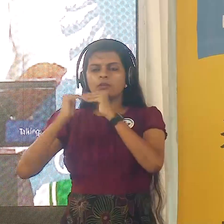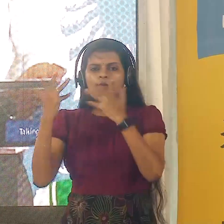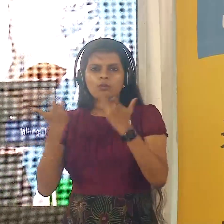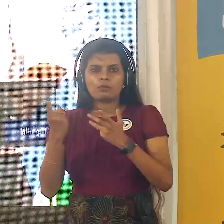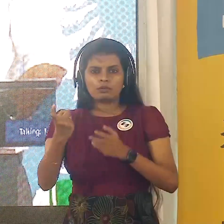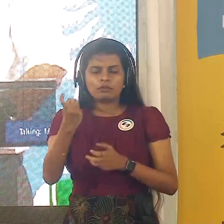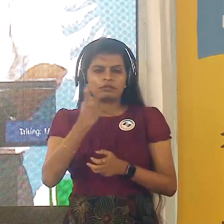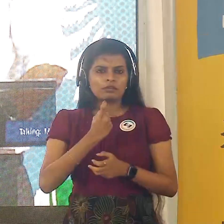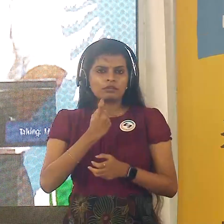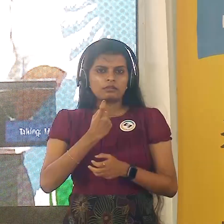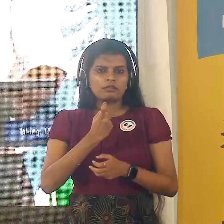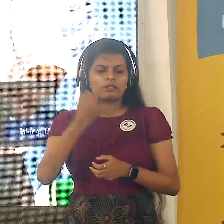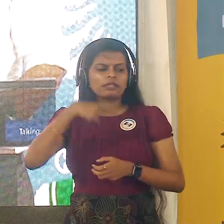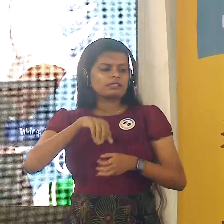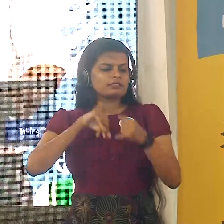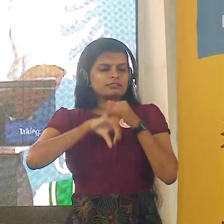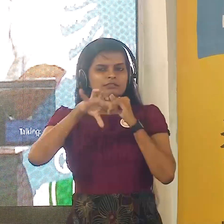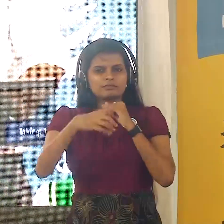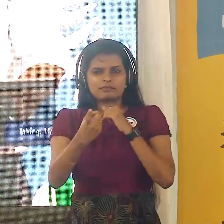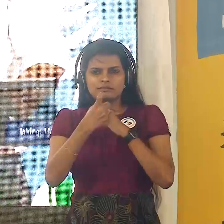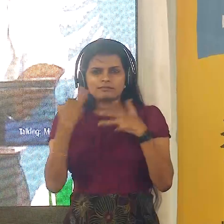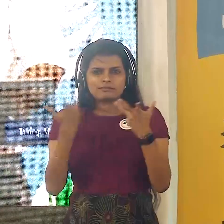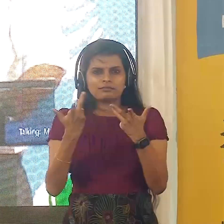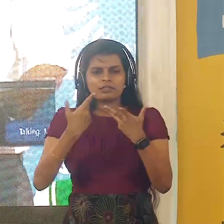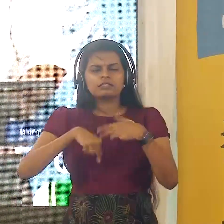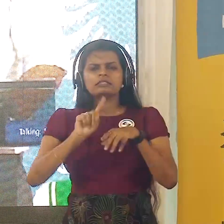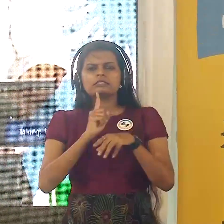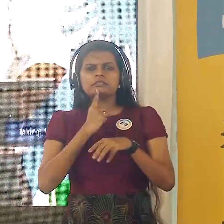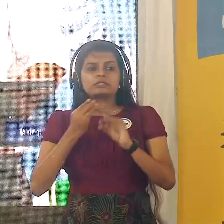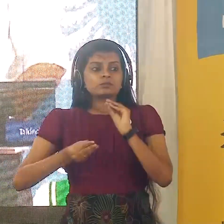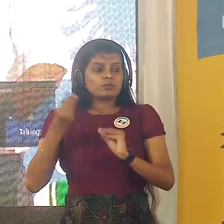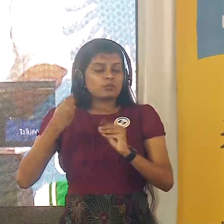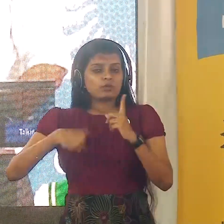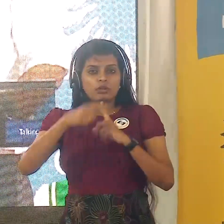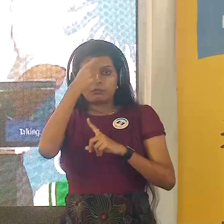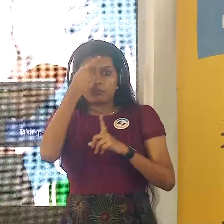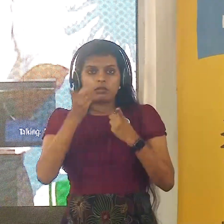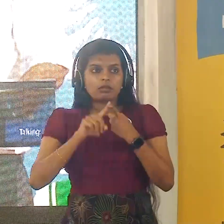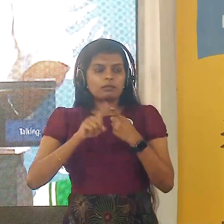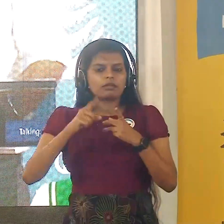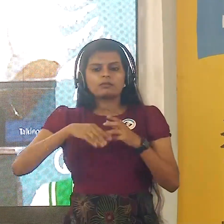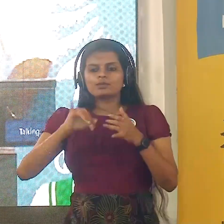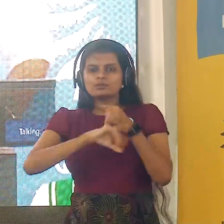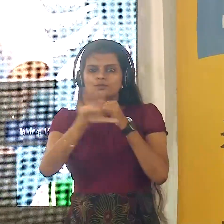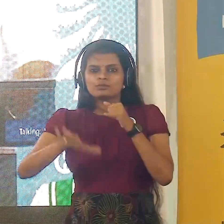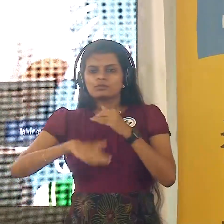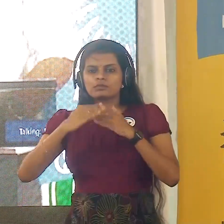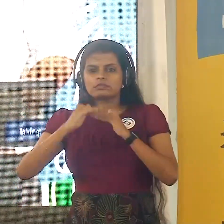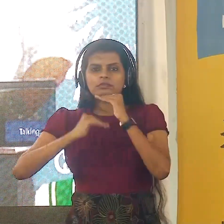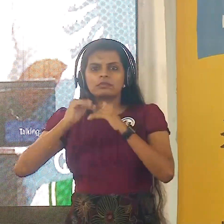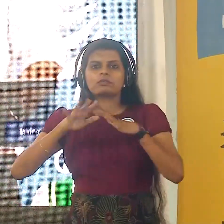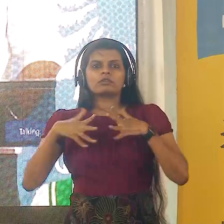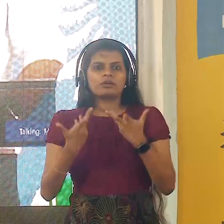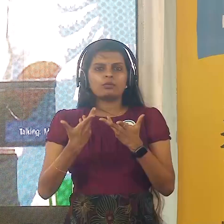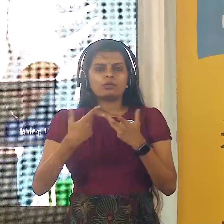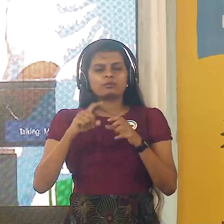because the state is passing through a serious fiscal crisis. Then what is the future of the social sector development? A